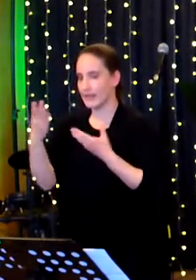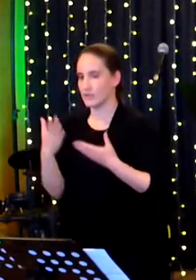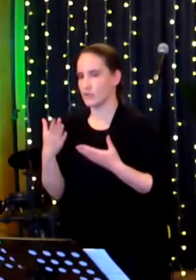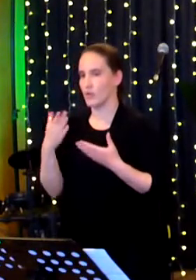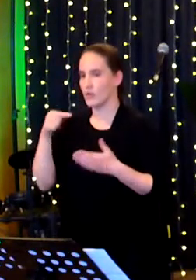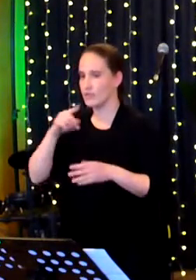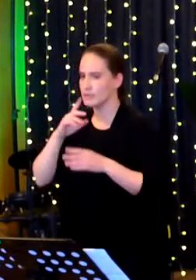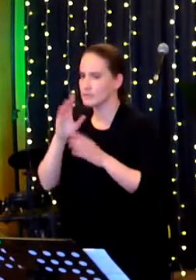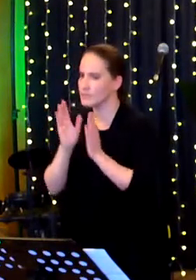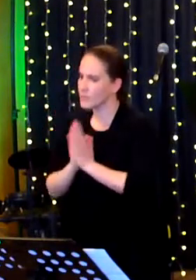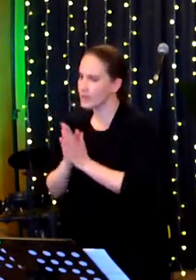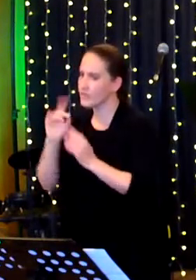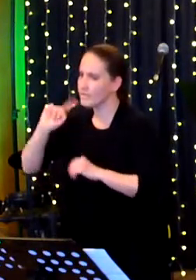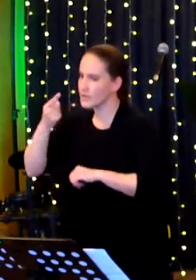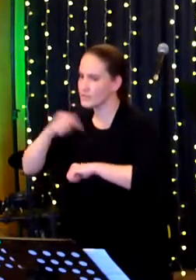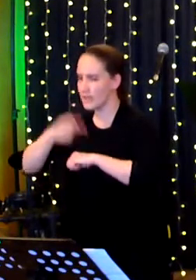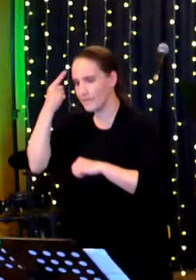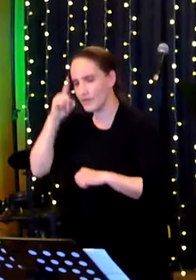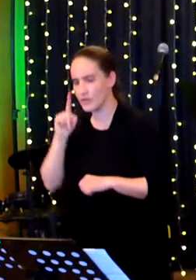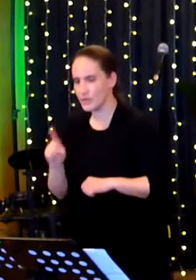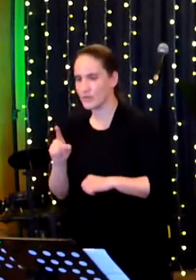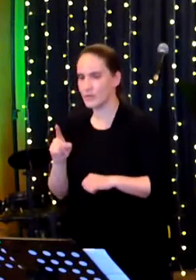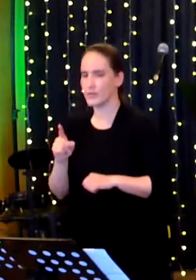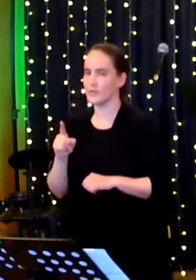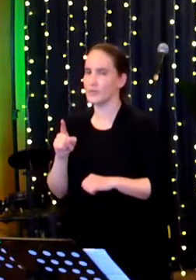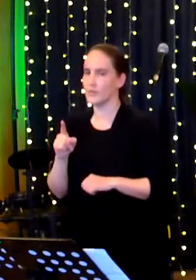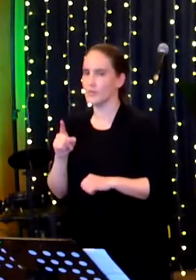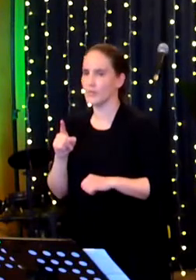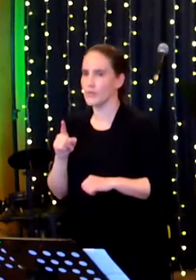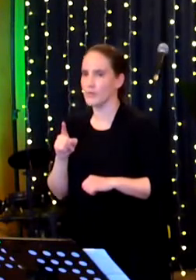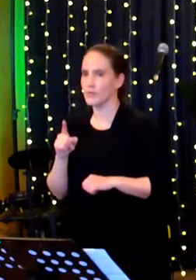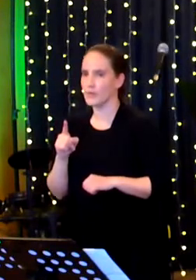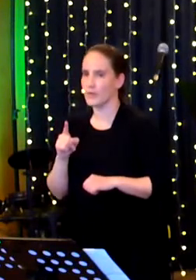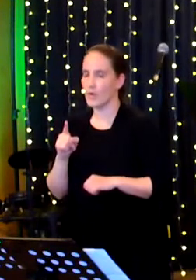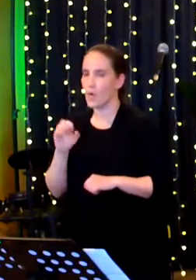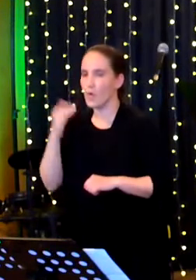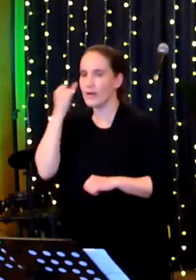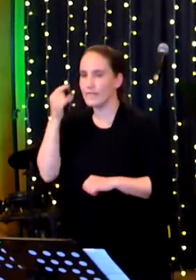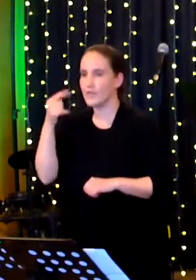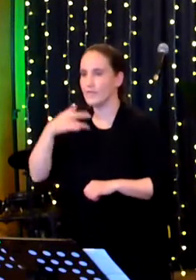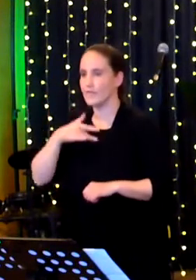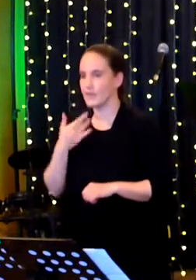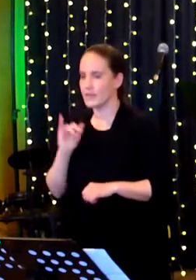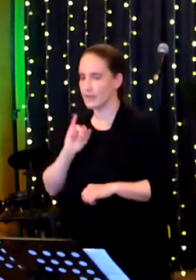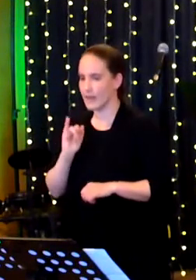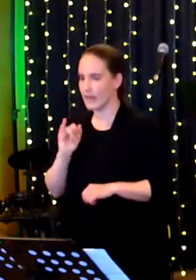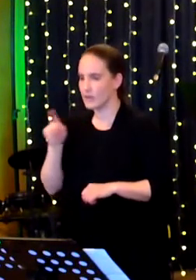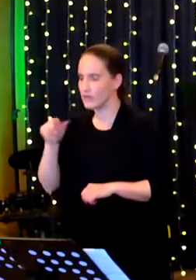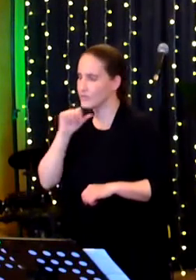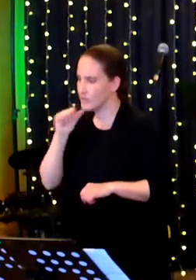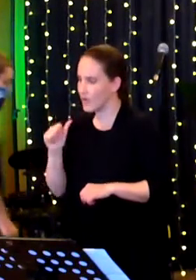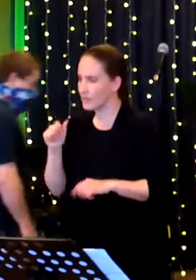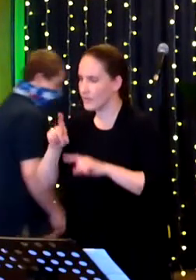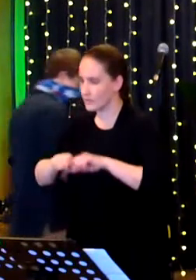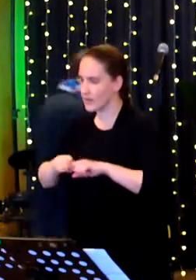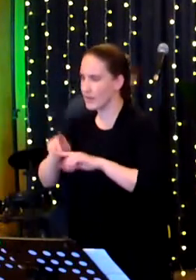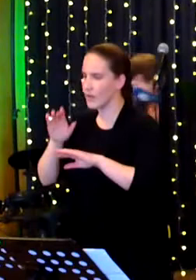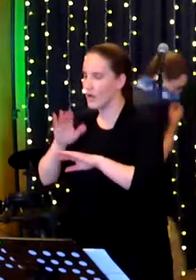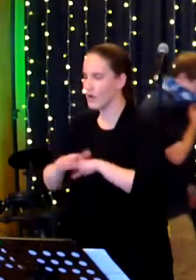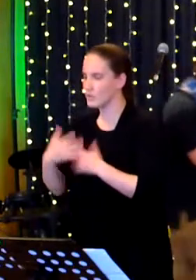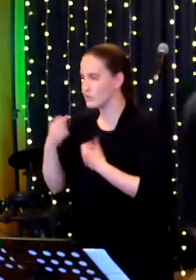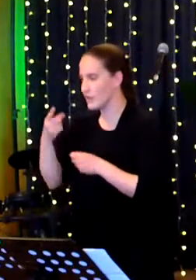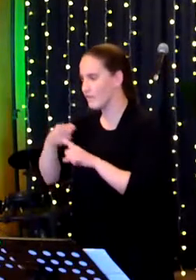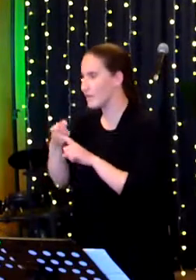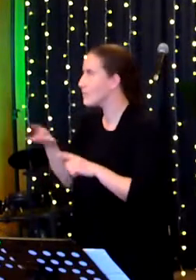first time, but maybe you prayed it and you're like, man, you know, I don't know what I've been doing, but I have not been relying on God's strength. I've been relying on my